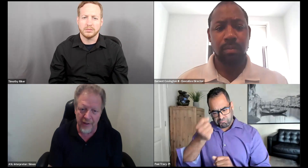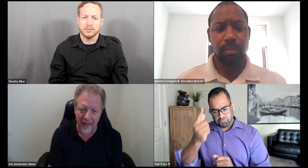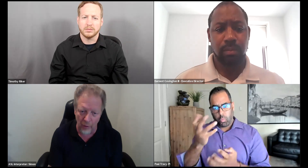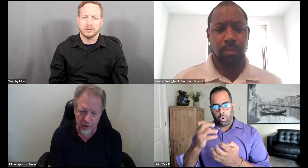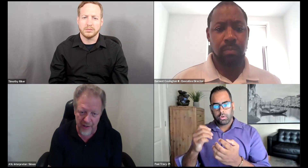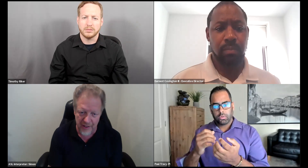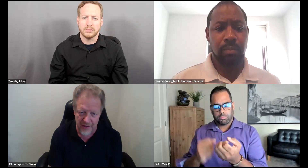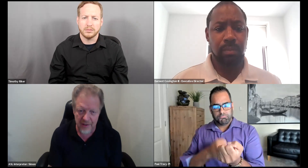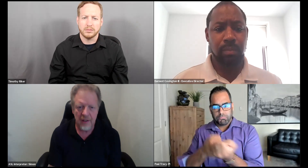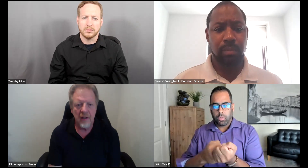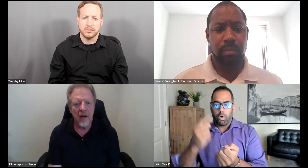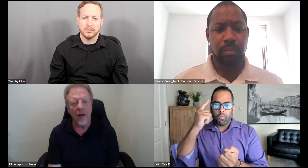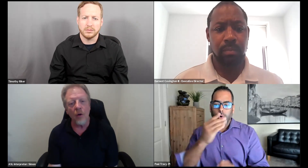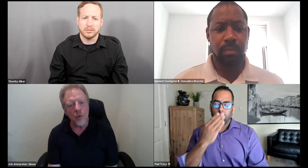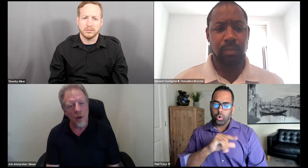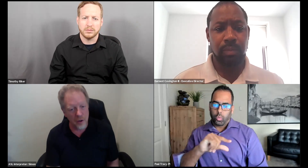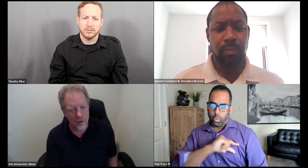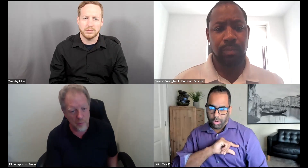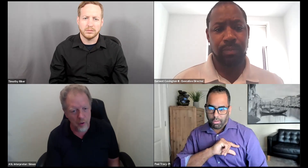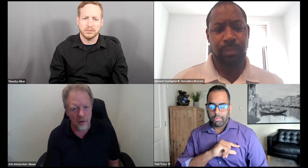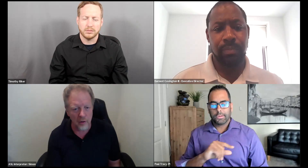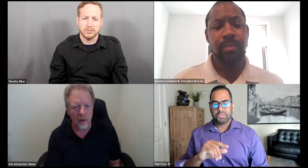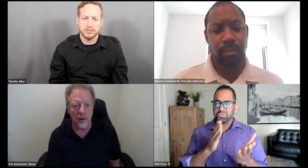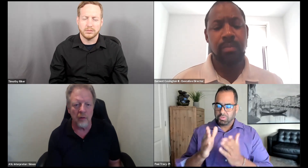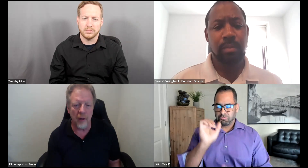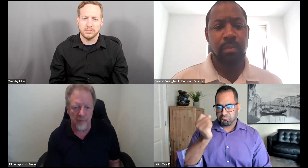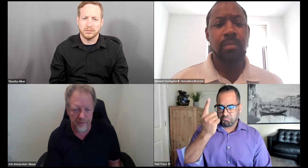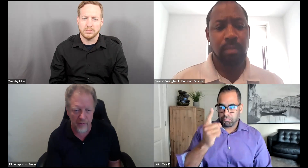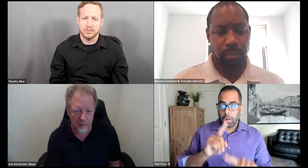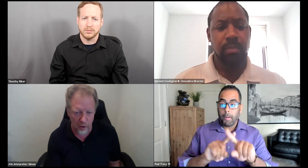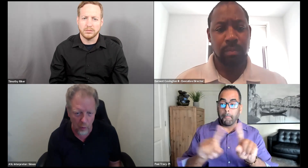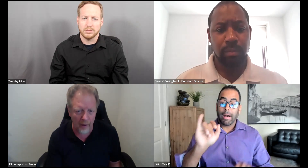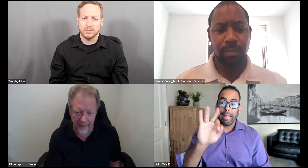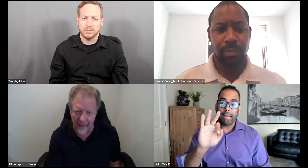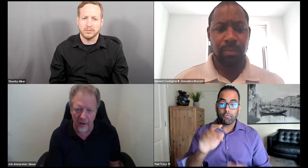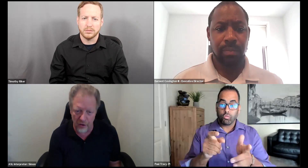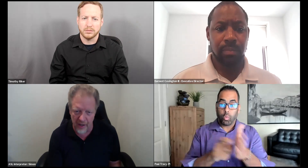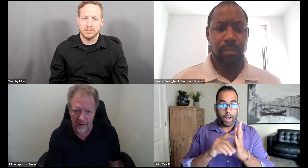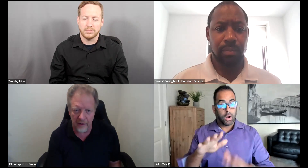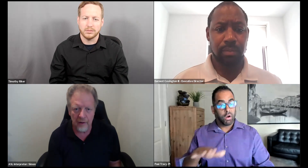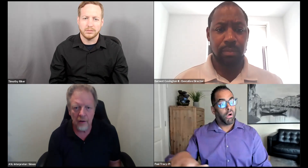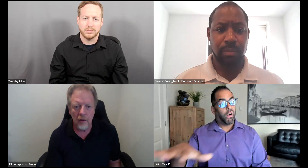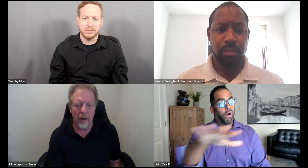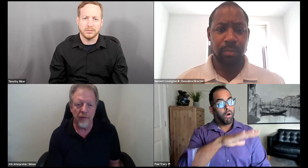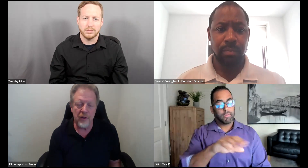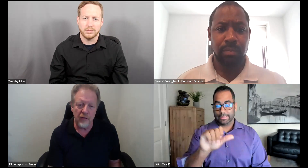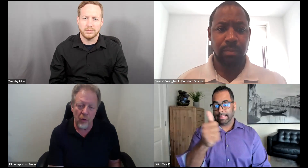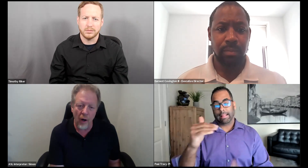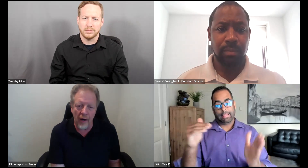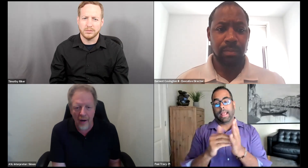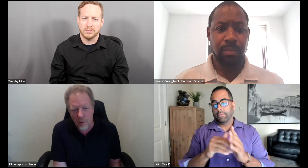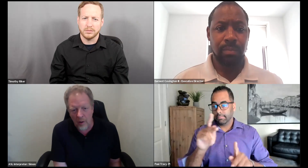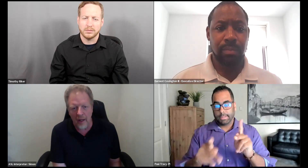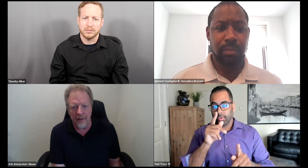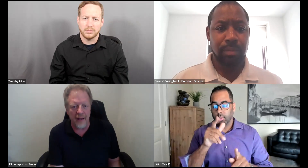proceed with that language as is. I also want to, support, I'm in favor of good quality, that I understand. But if it's going to